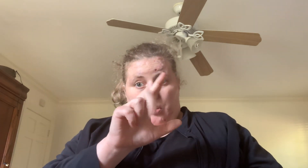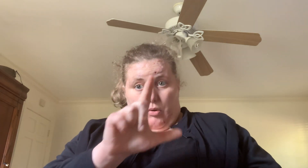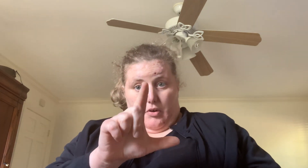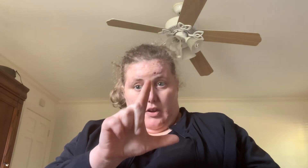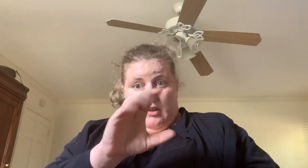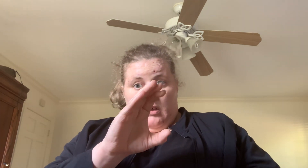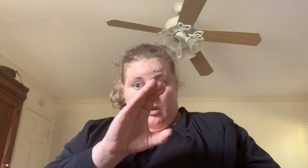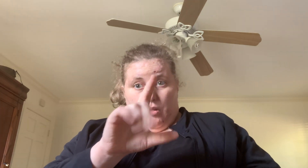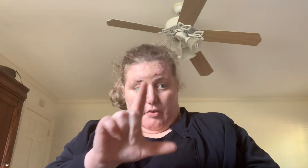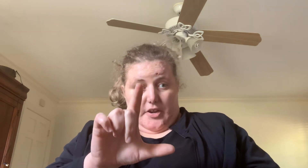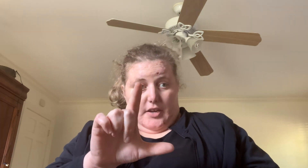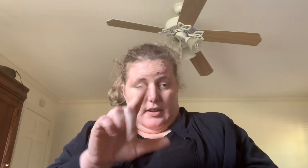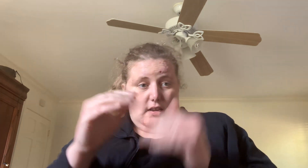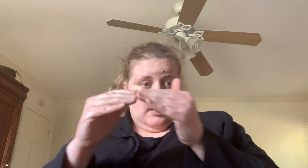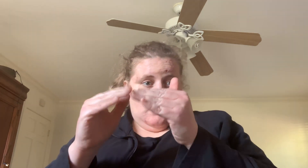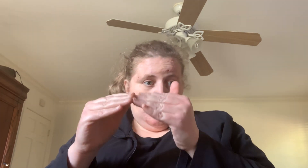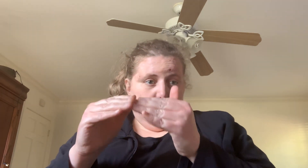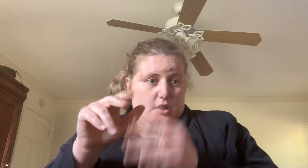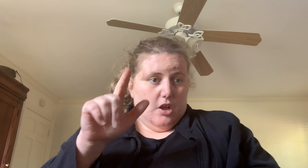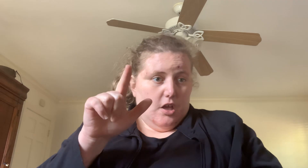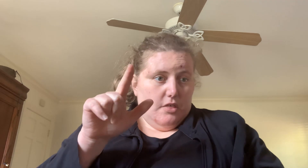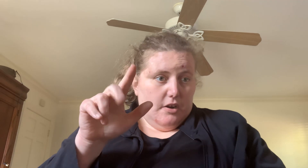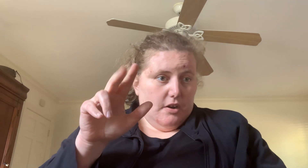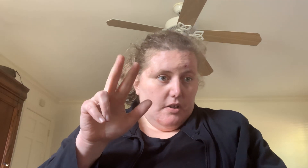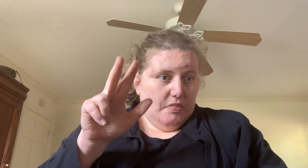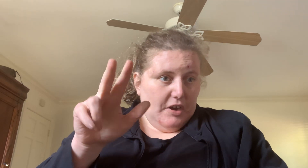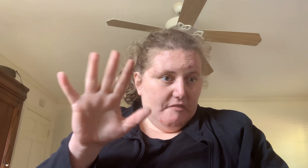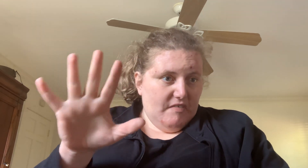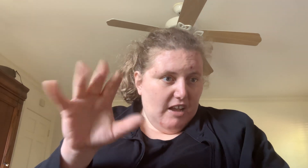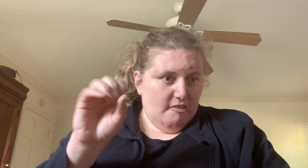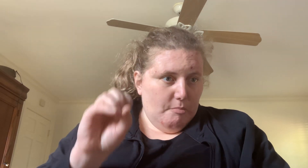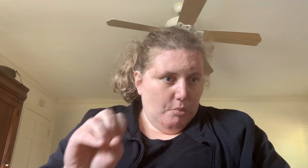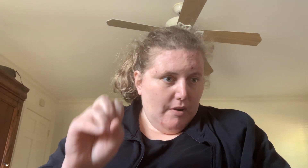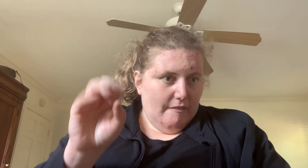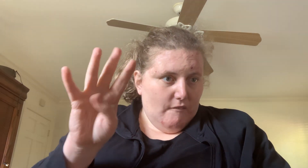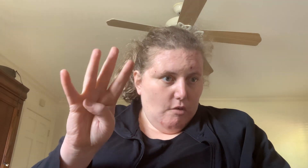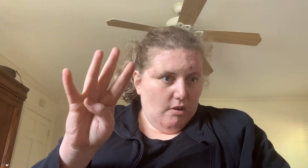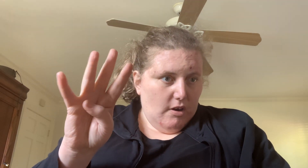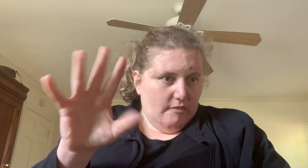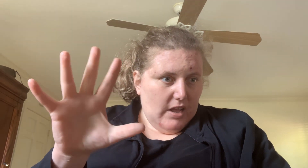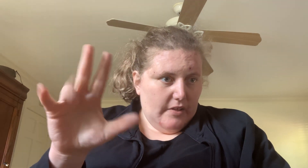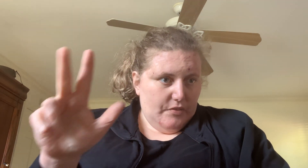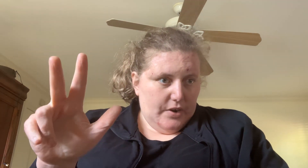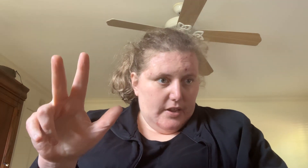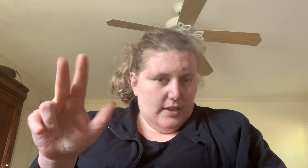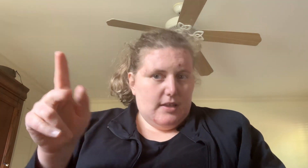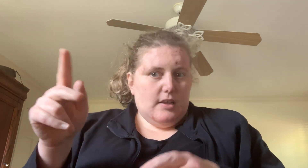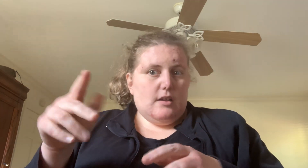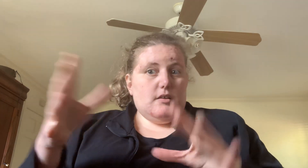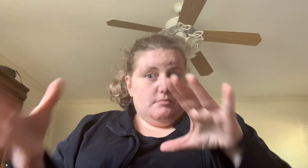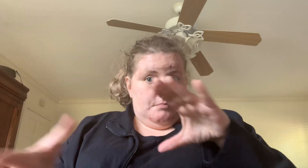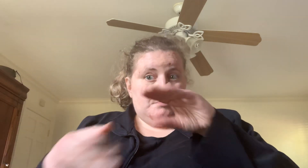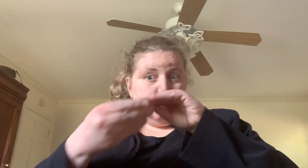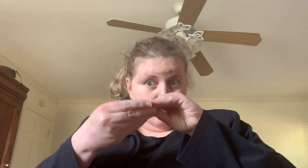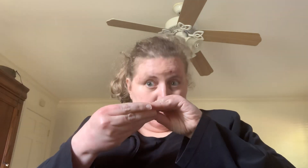35.453. Now we have to multiply that times 2, because our formula